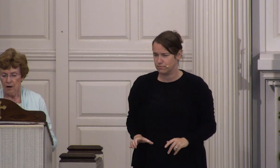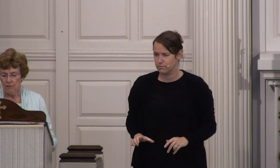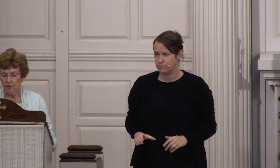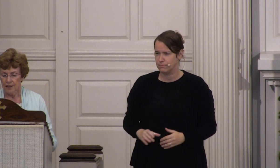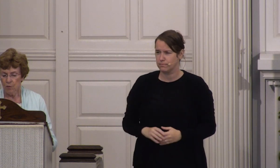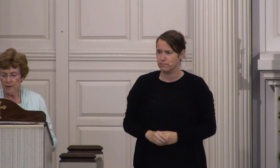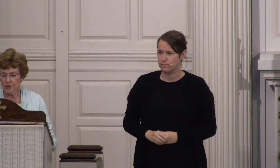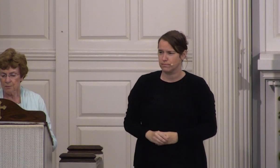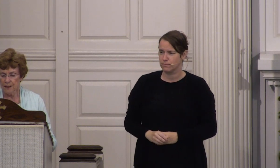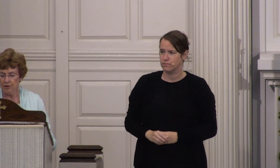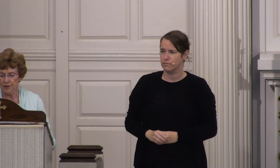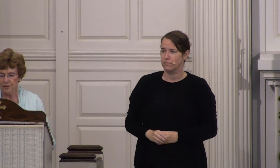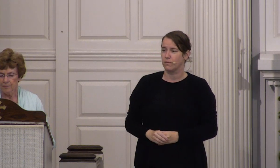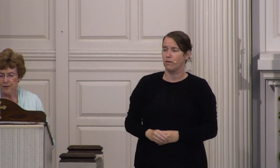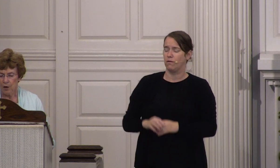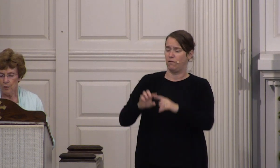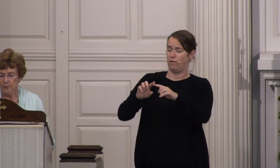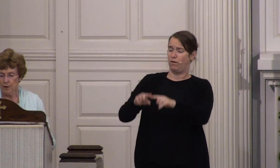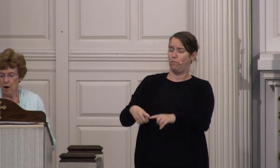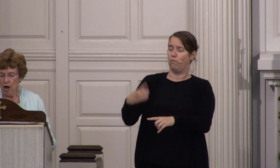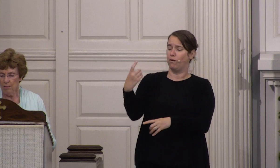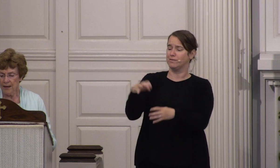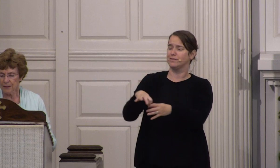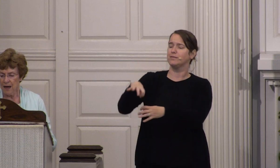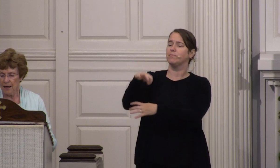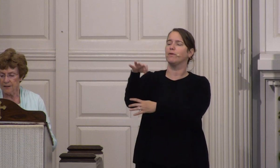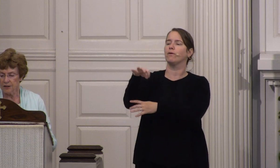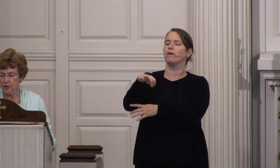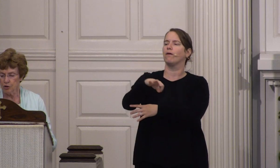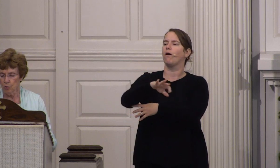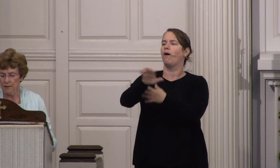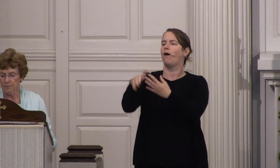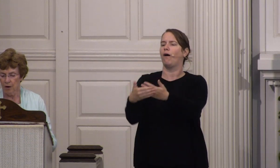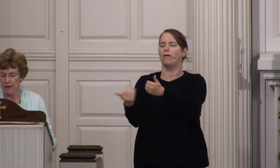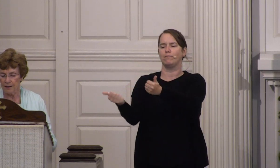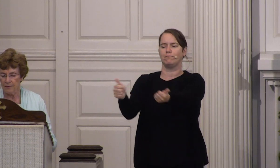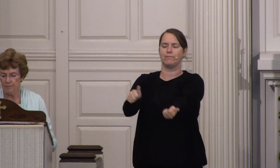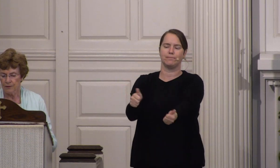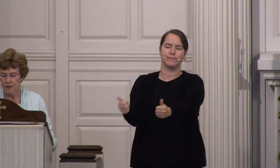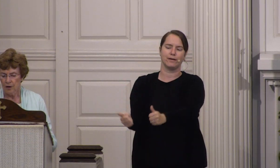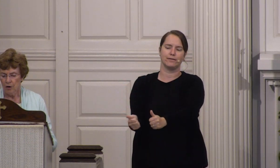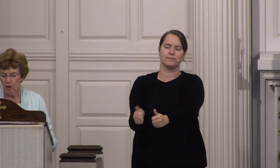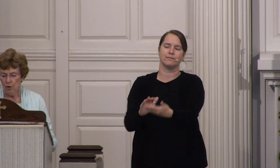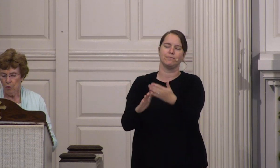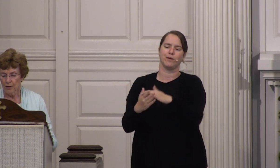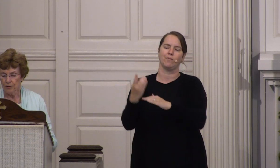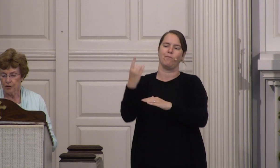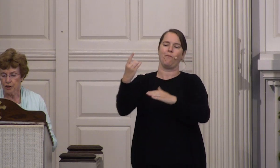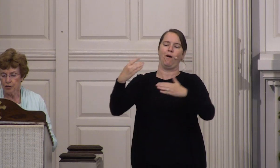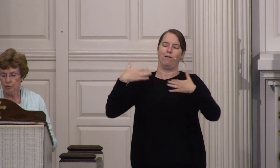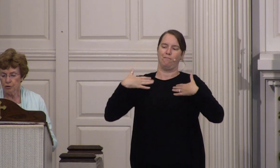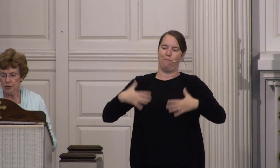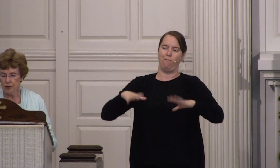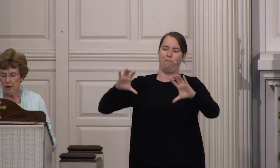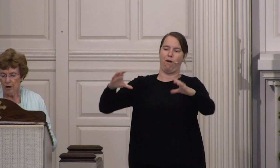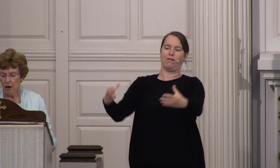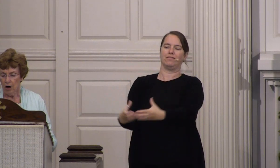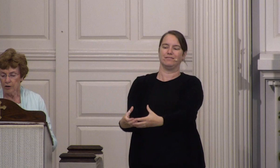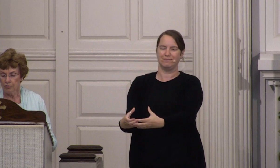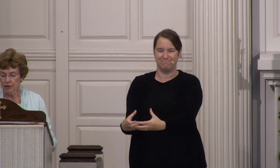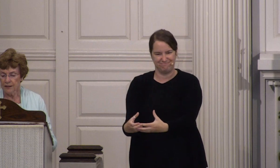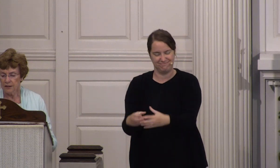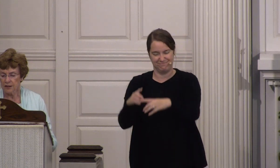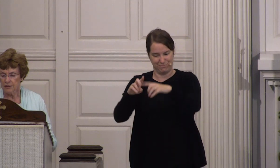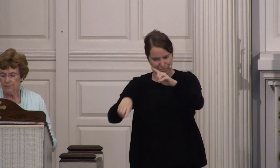For in one Spirit we were all baptized into one body, whether Jews or